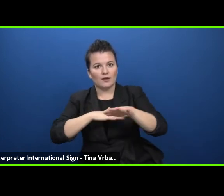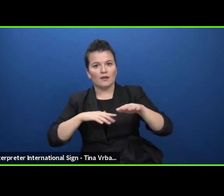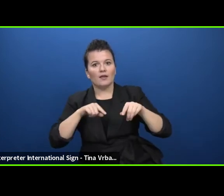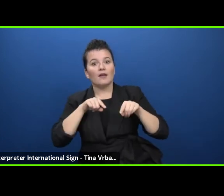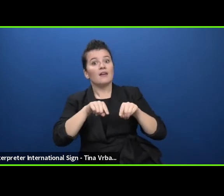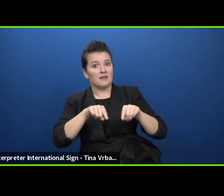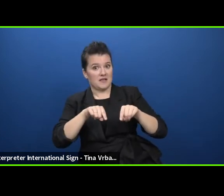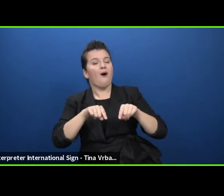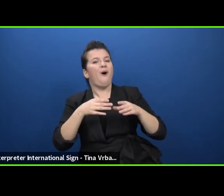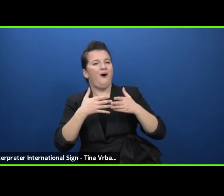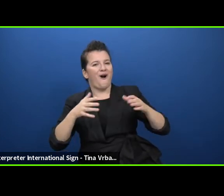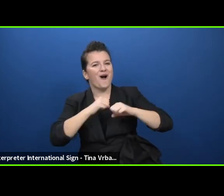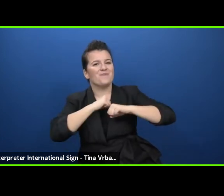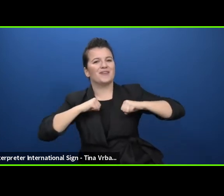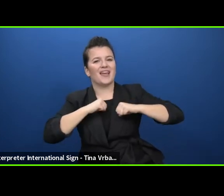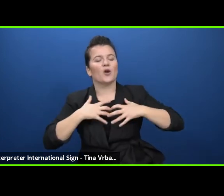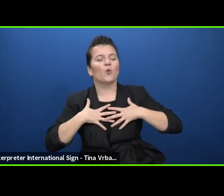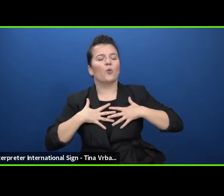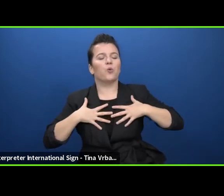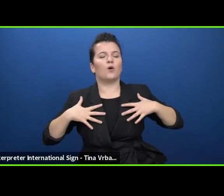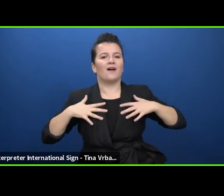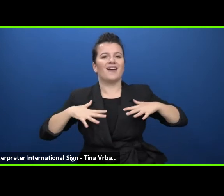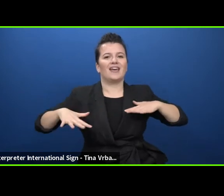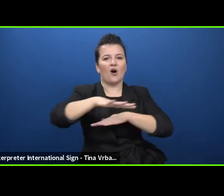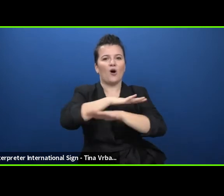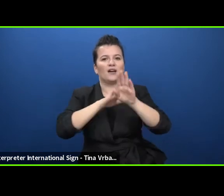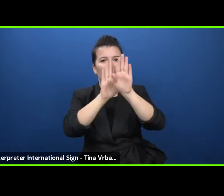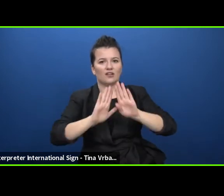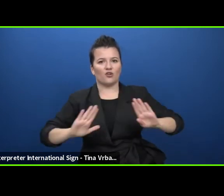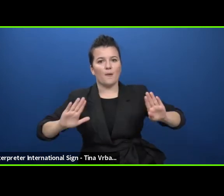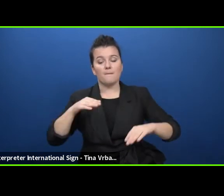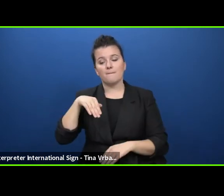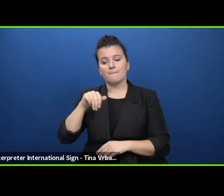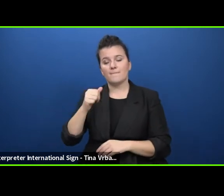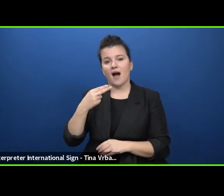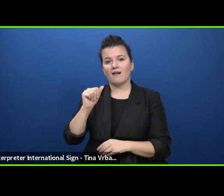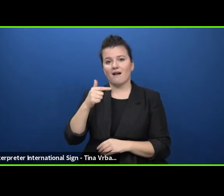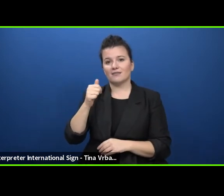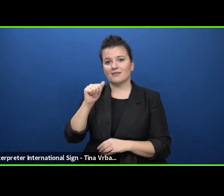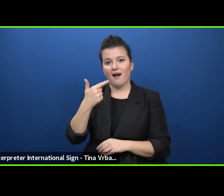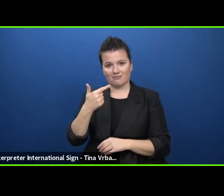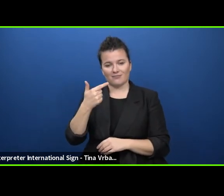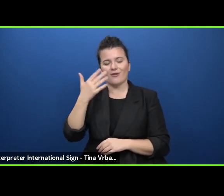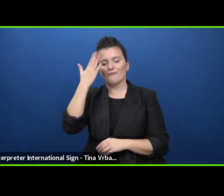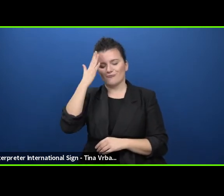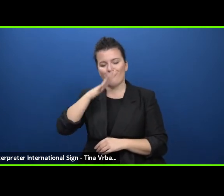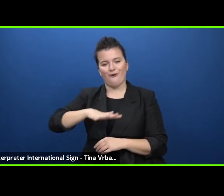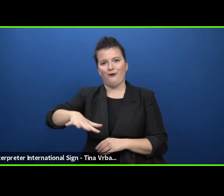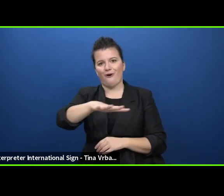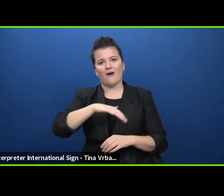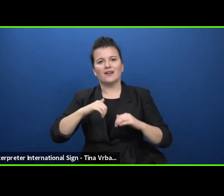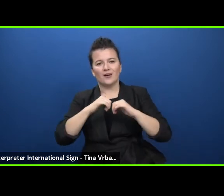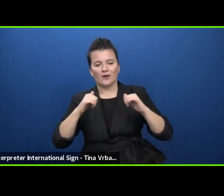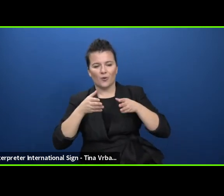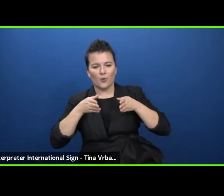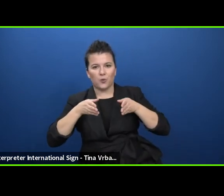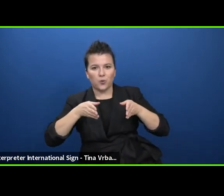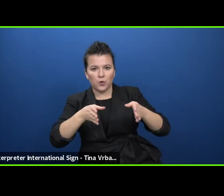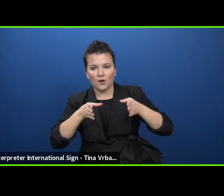theater. An artistic collective, Mahatat, knows the streets are overlooked by numerous law and order